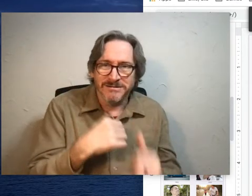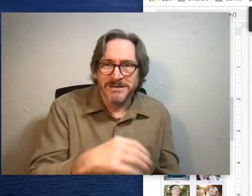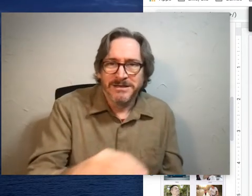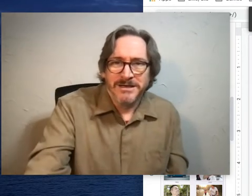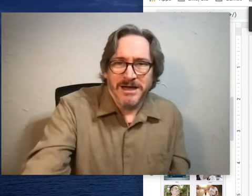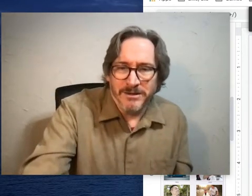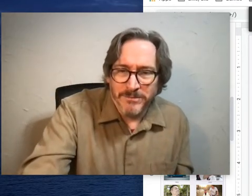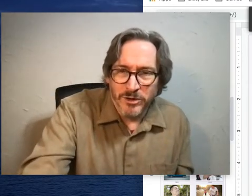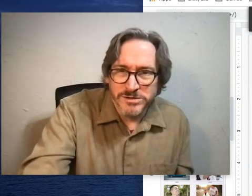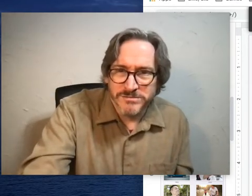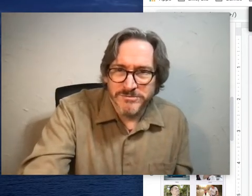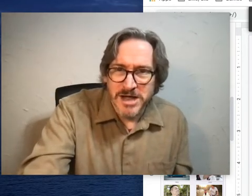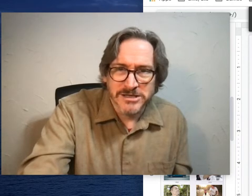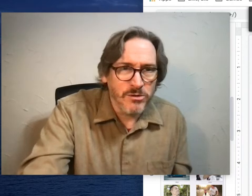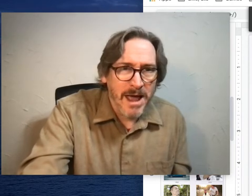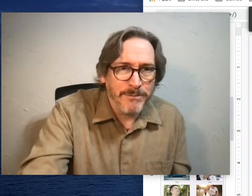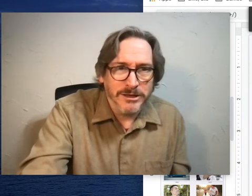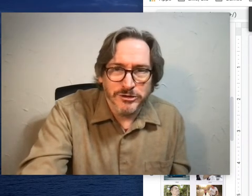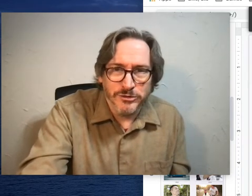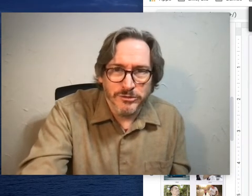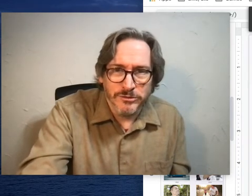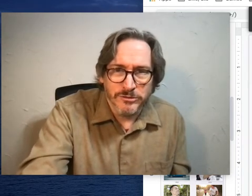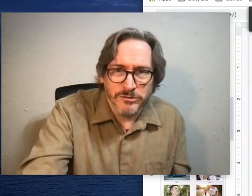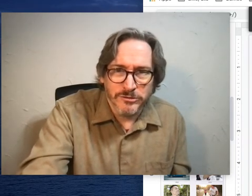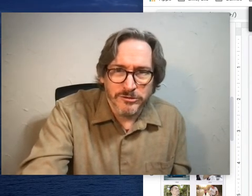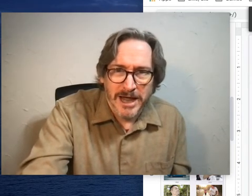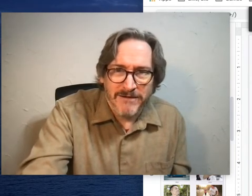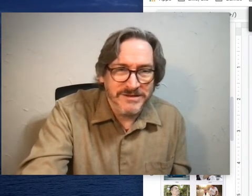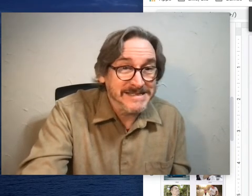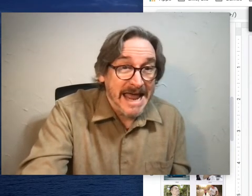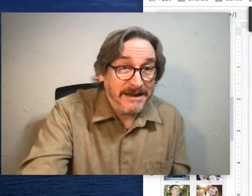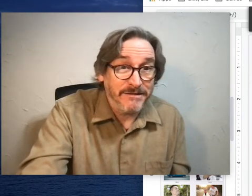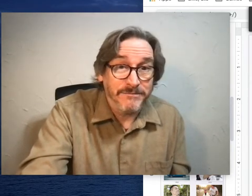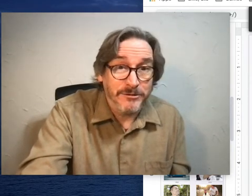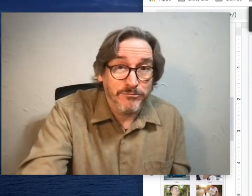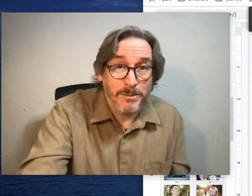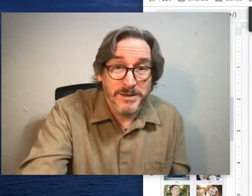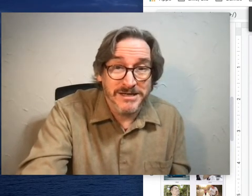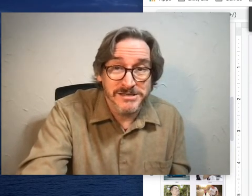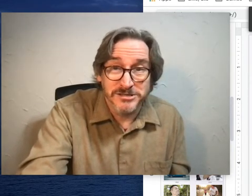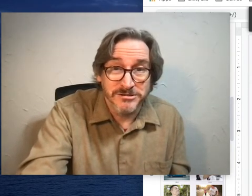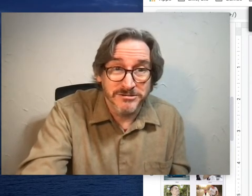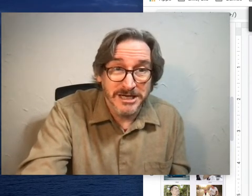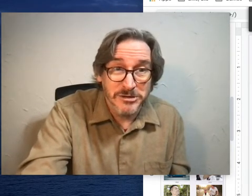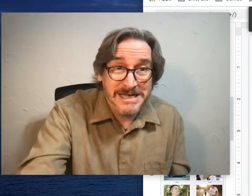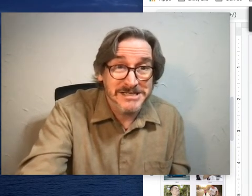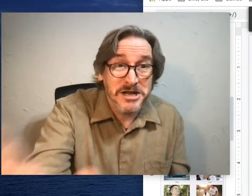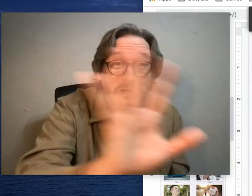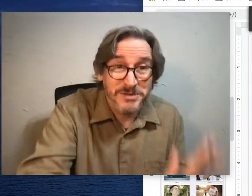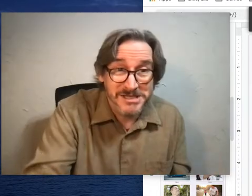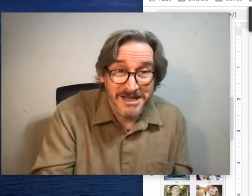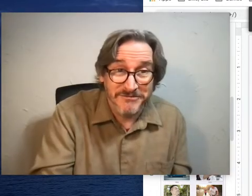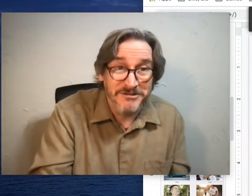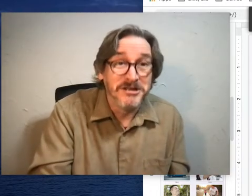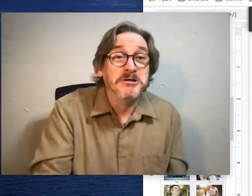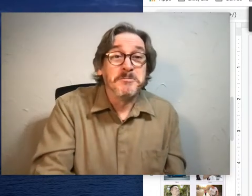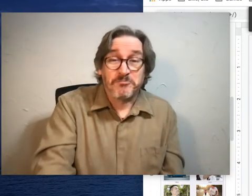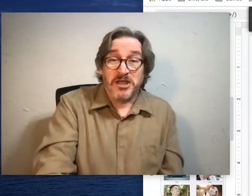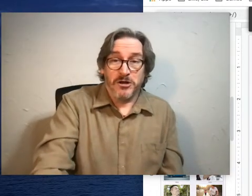1961, who's not so happy to have this daddy, probably because he knows he hasn't done much with his